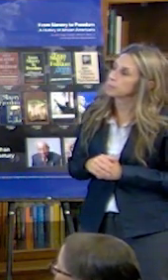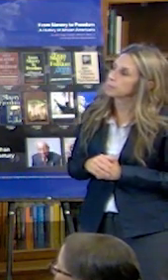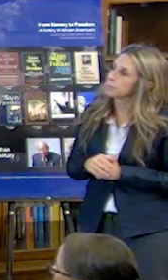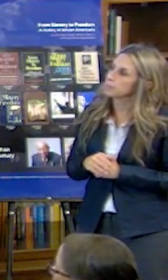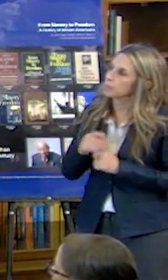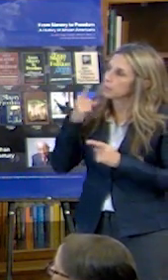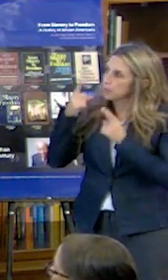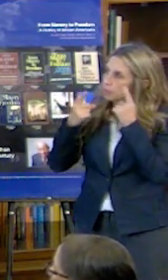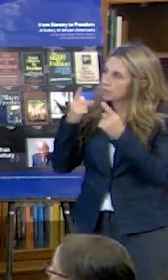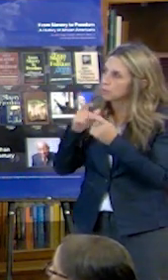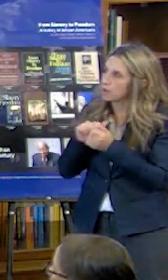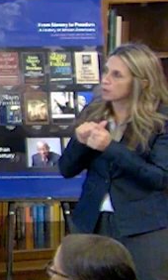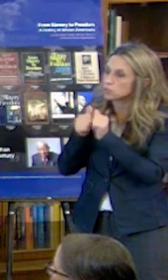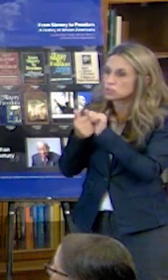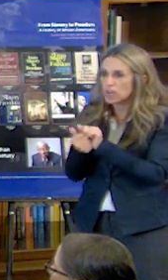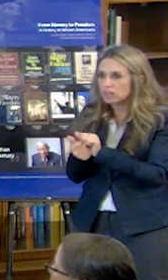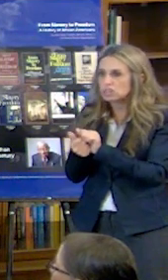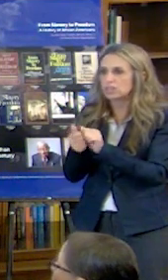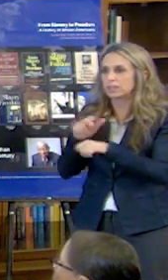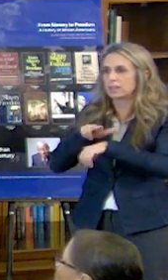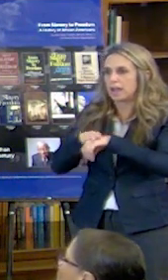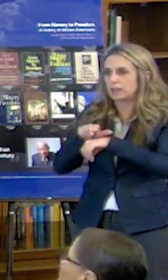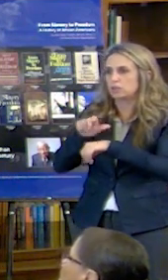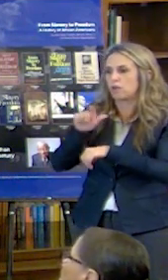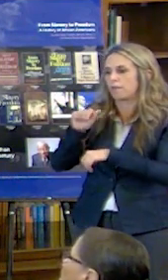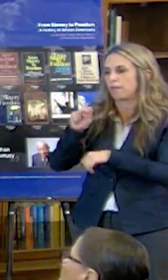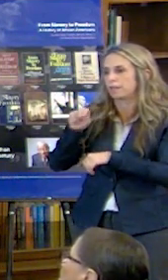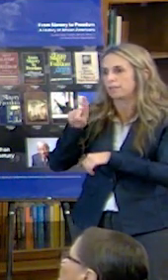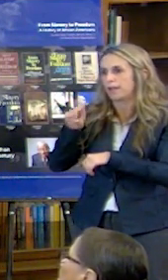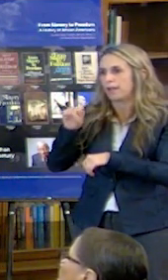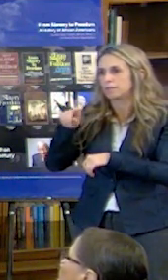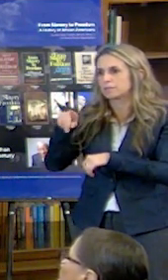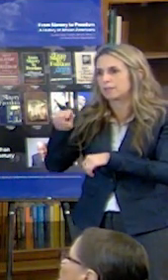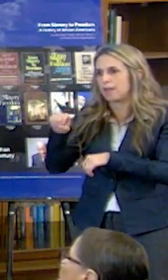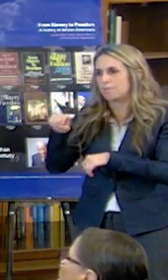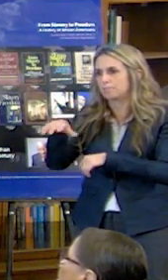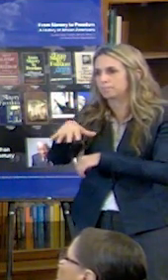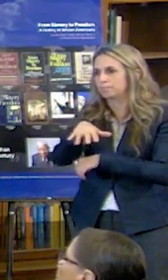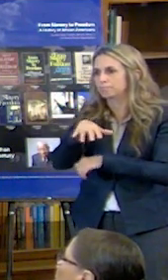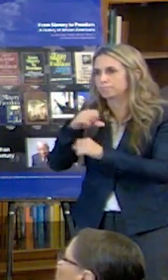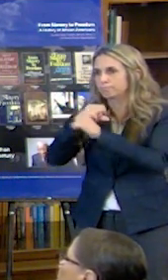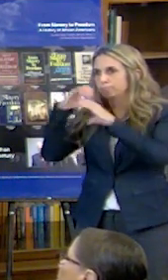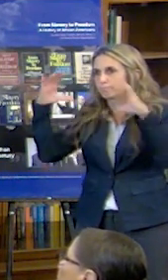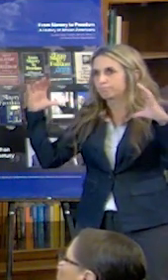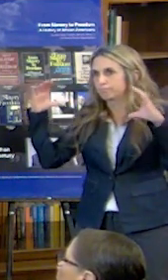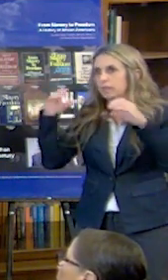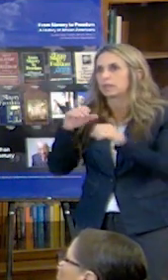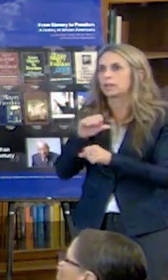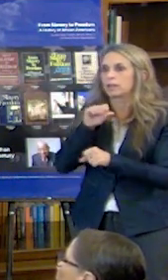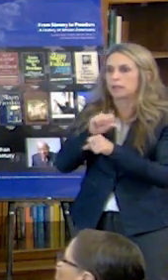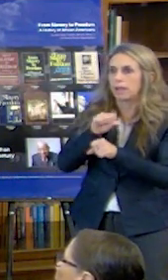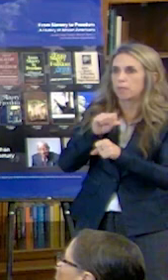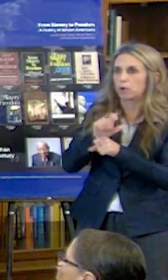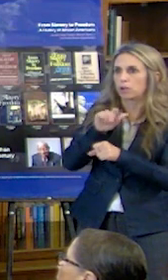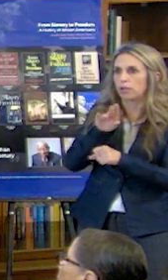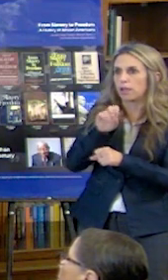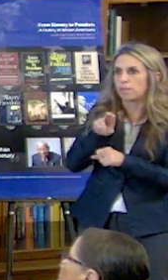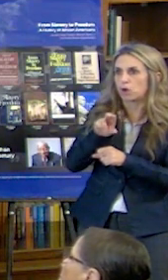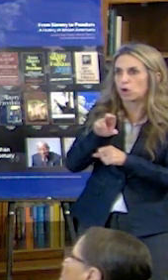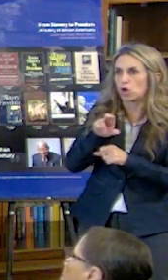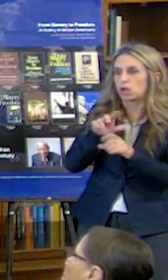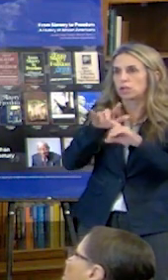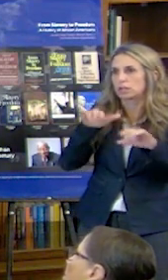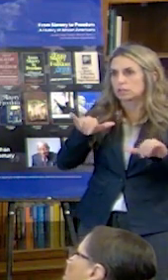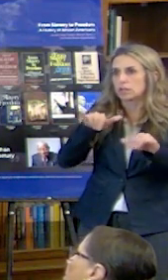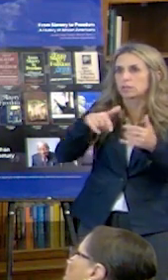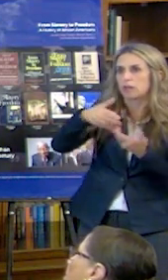we think about sort of the changing nature of the landscape you know we also have to think about the changing nature of Labor Dynamics both on campus and